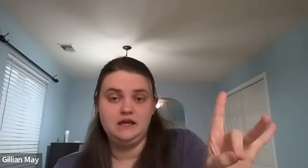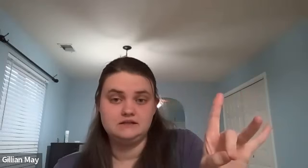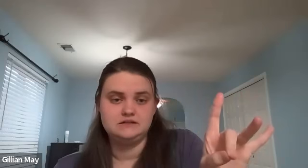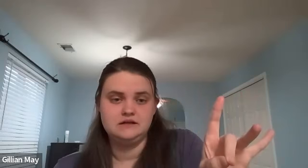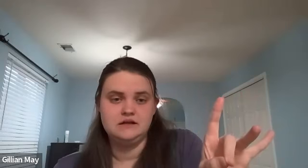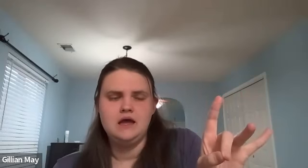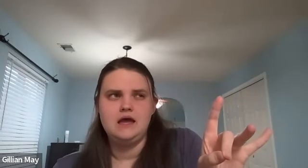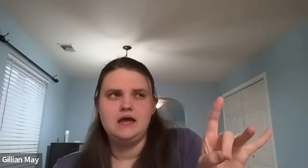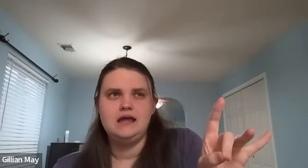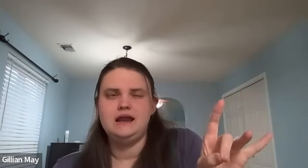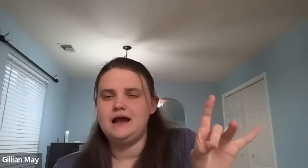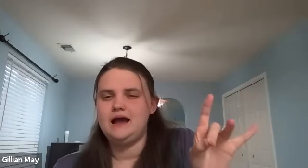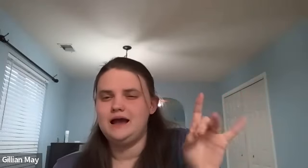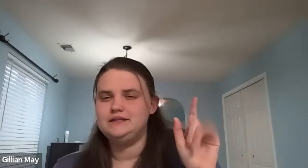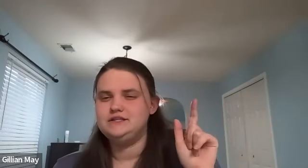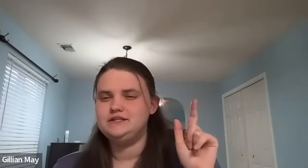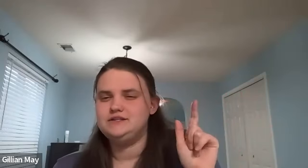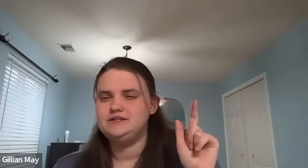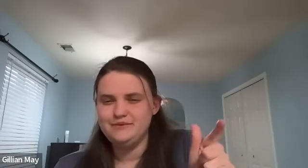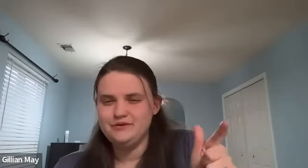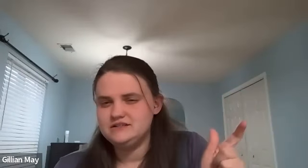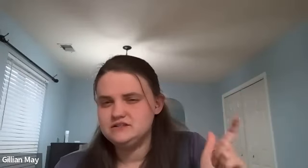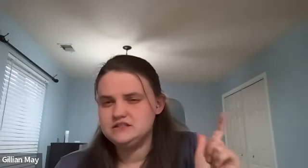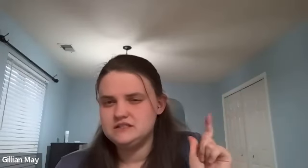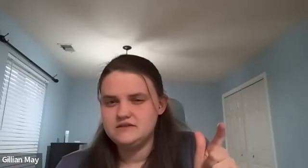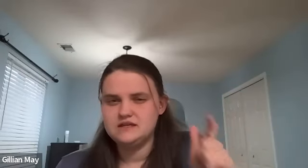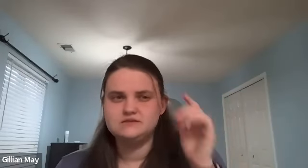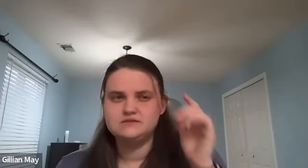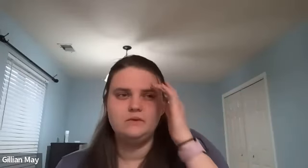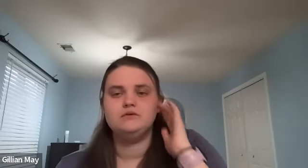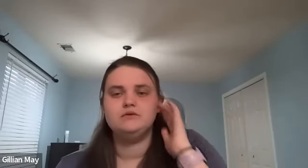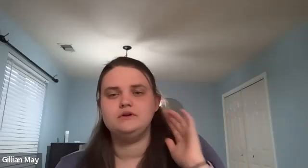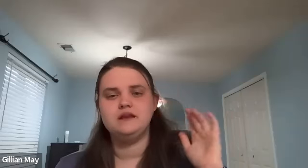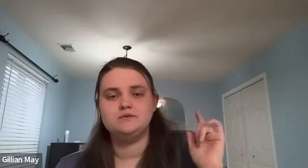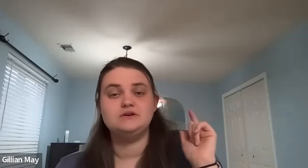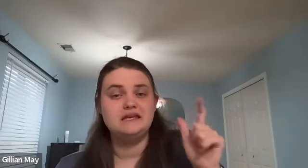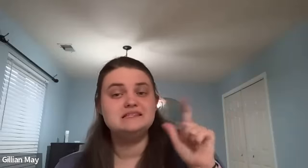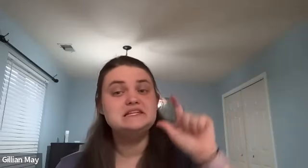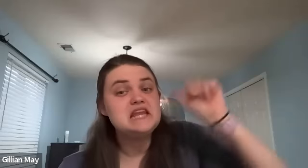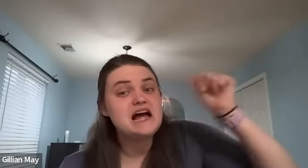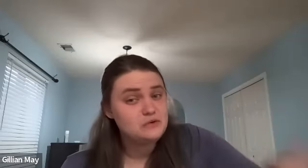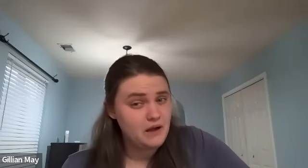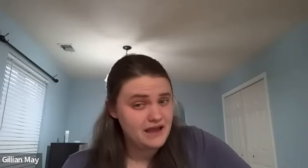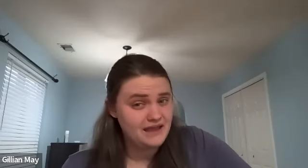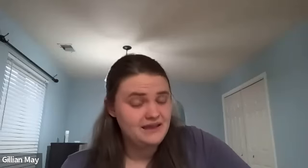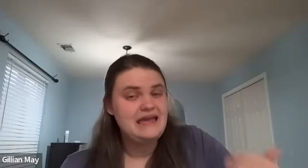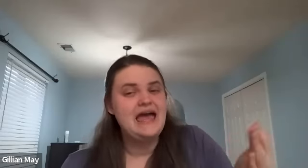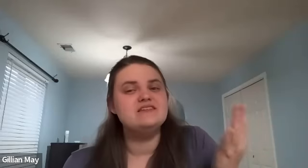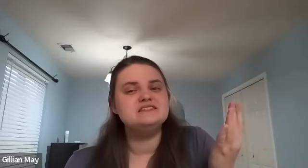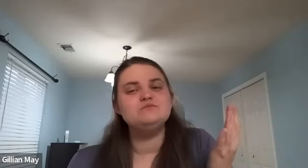28. And I don't remember if I said this when we were learning the numbers. There is another way, and this is more